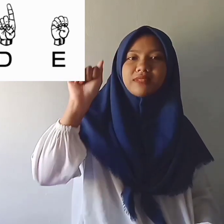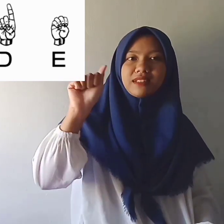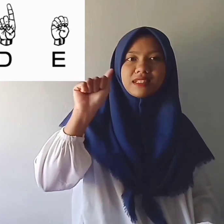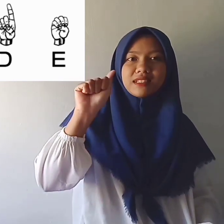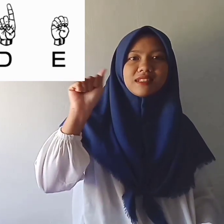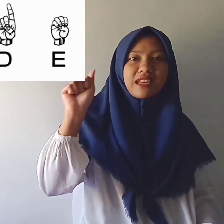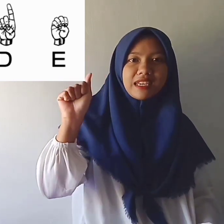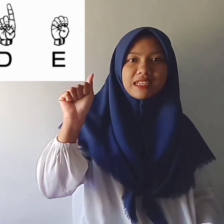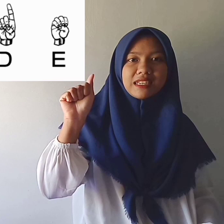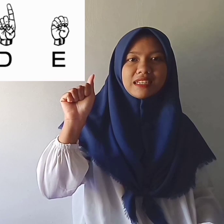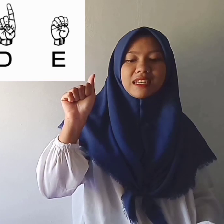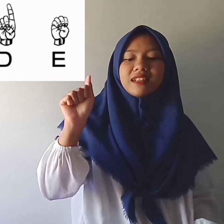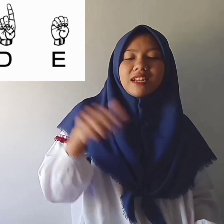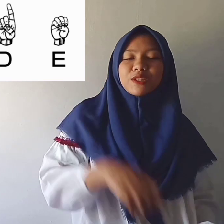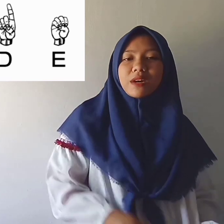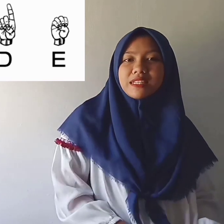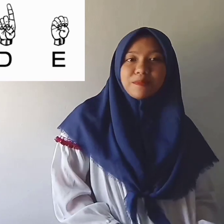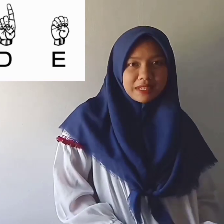this. A. The next one is B.